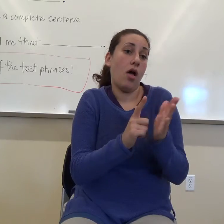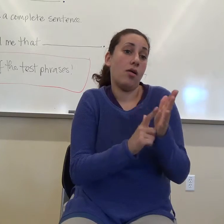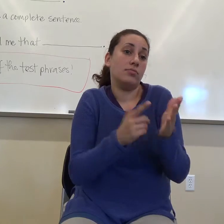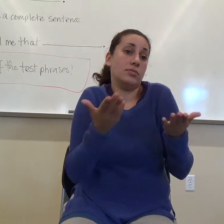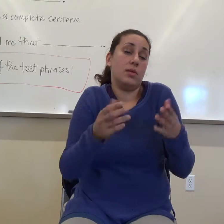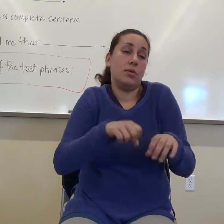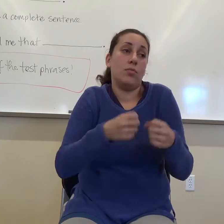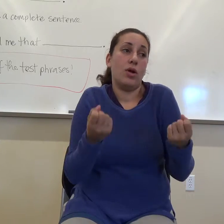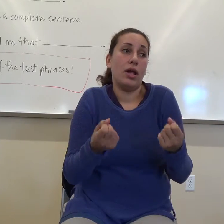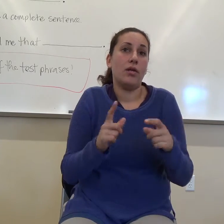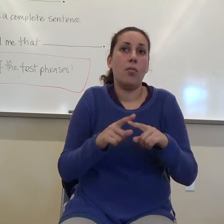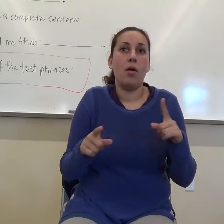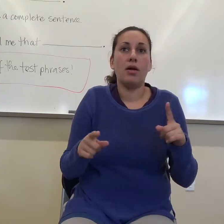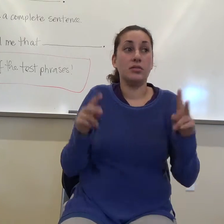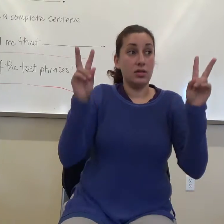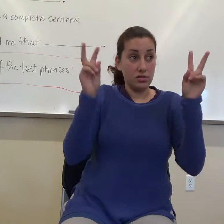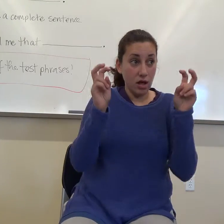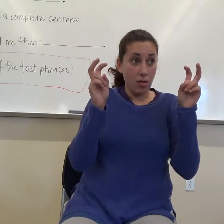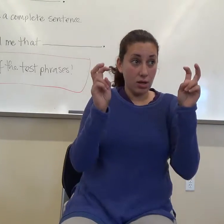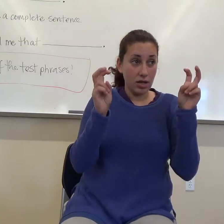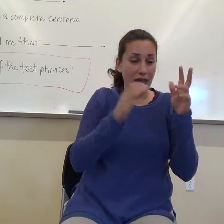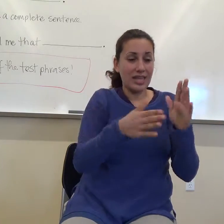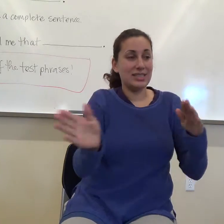is spanking, punishment,